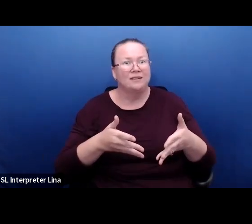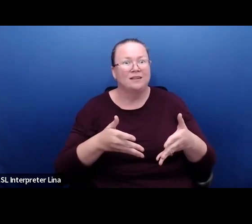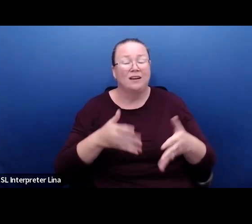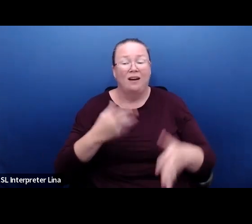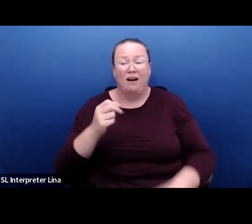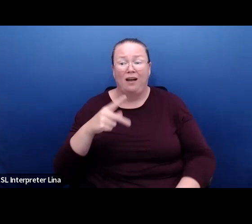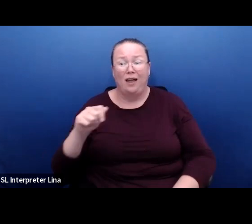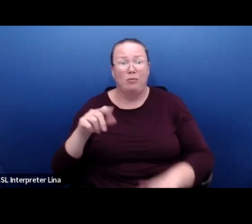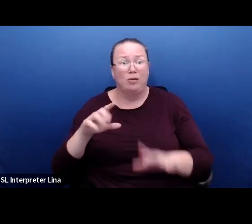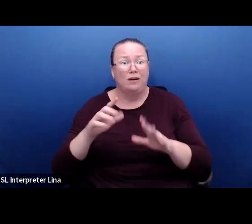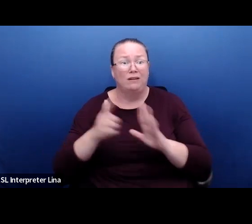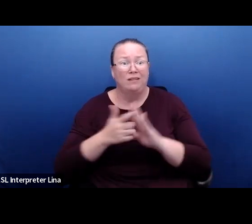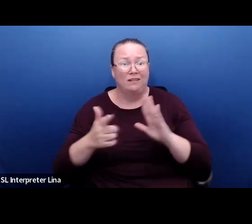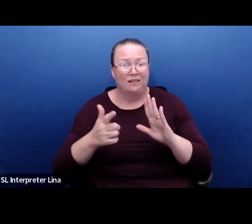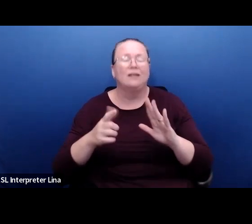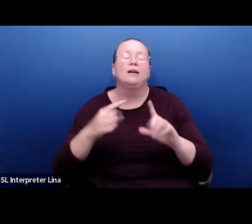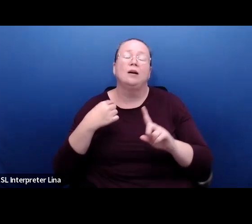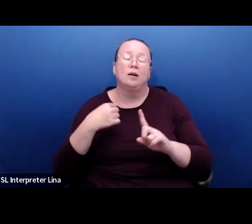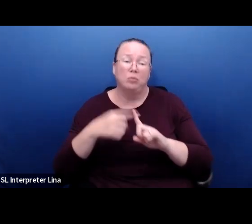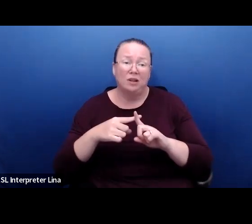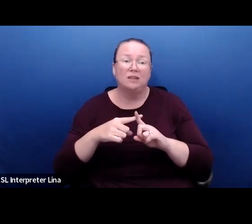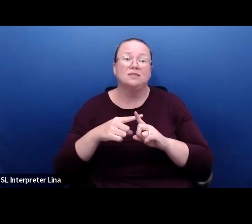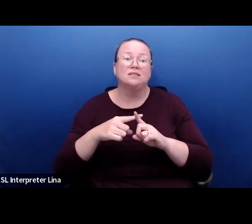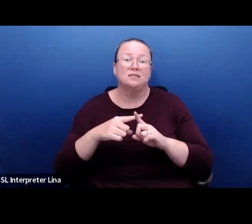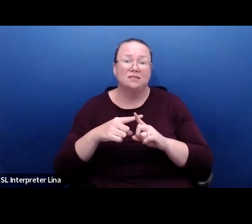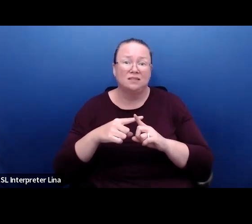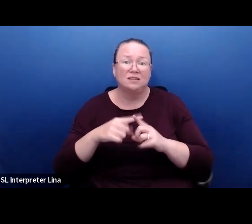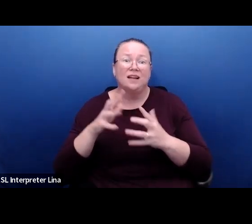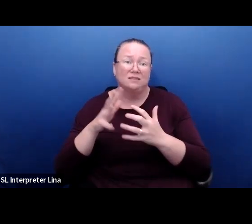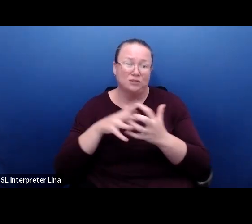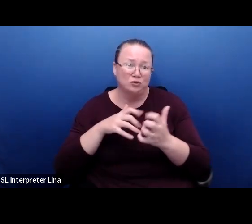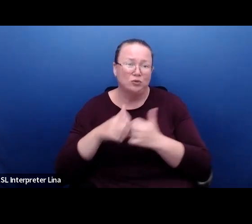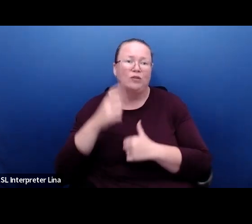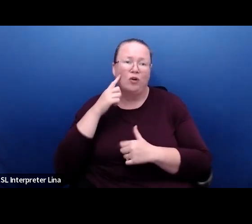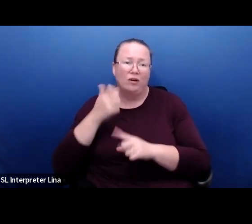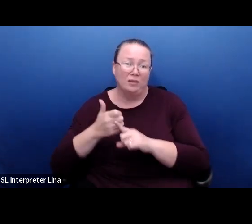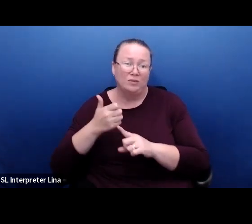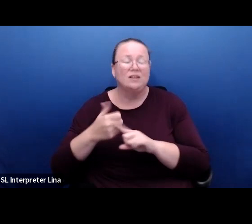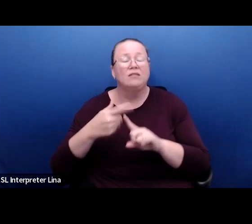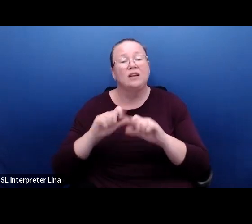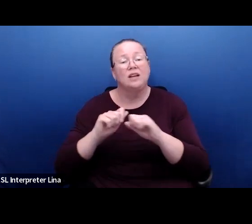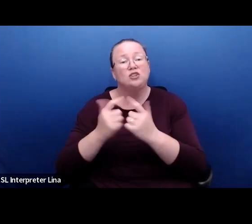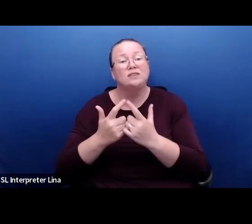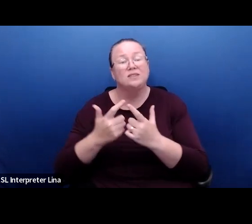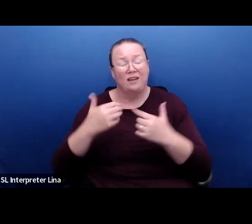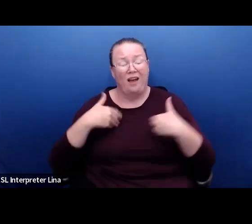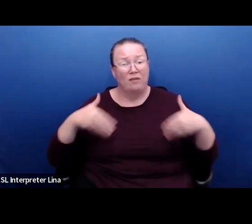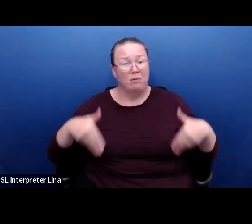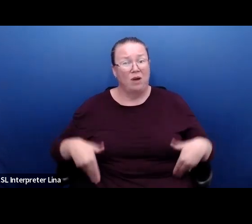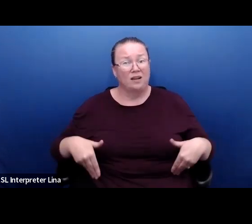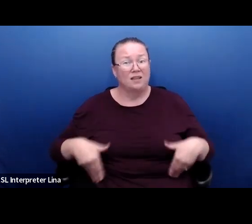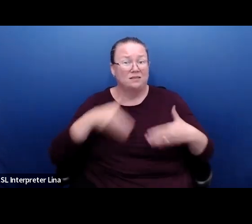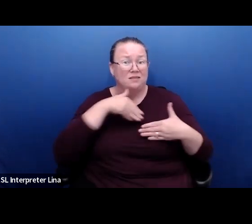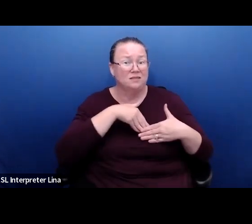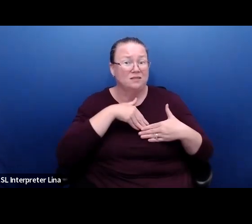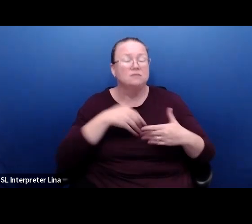HIPAA violation, but that also can destroy their trust in your agency. And do you have pockets?